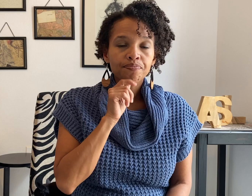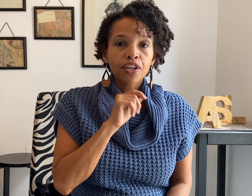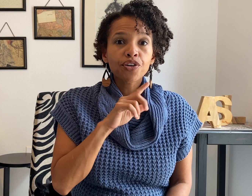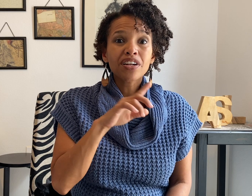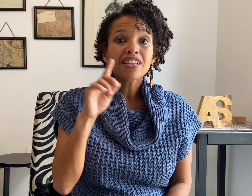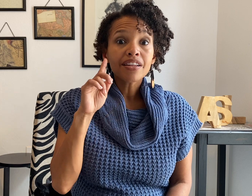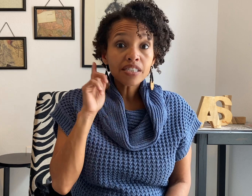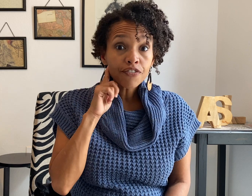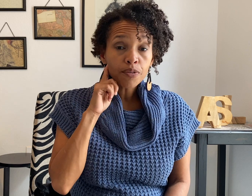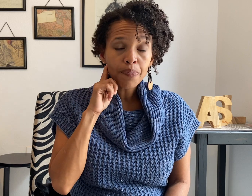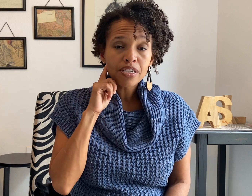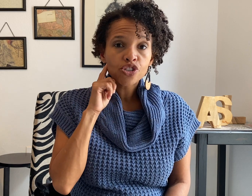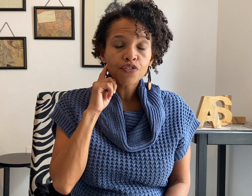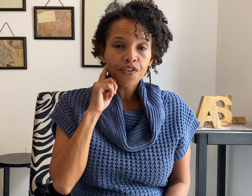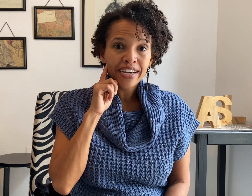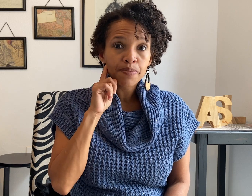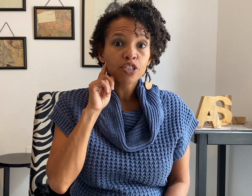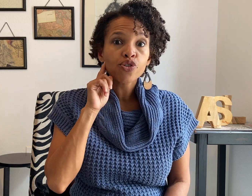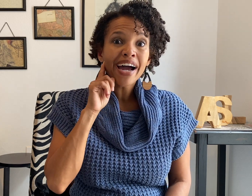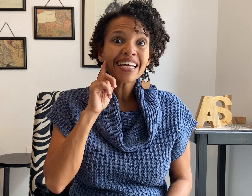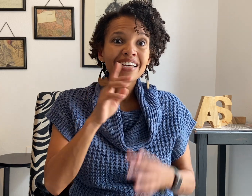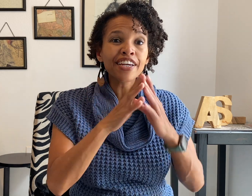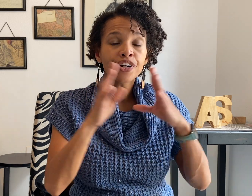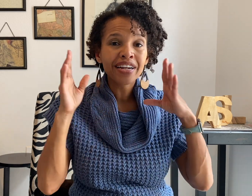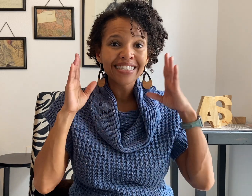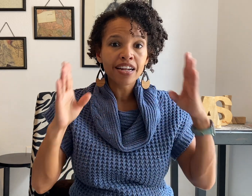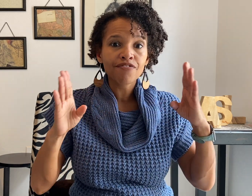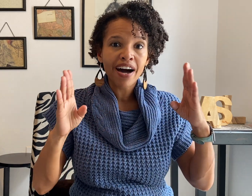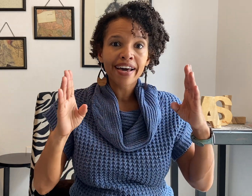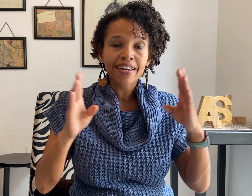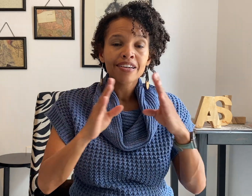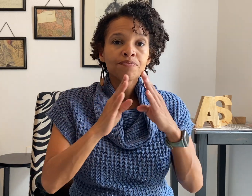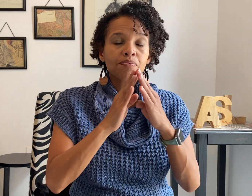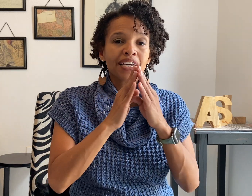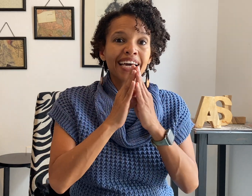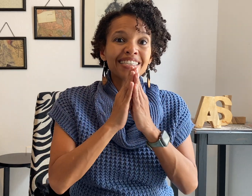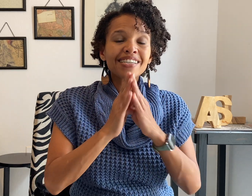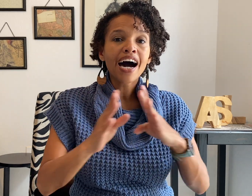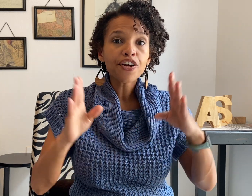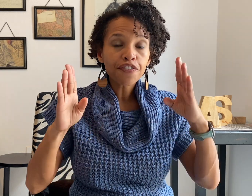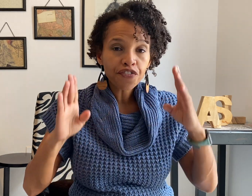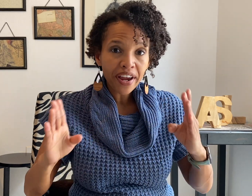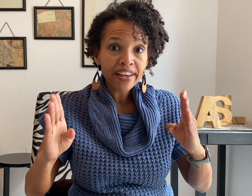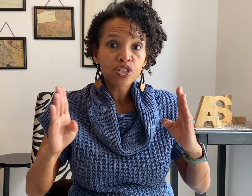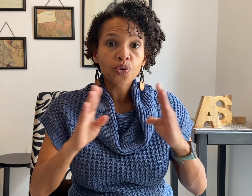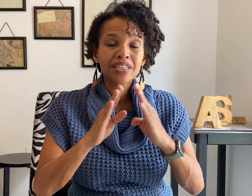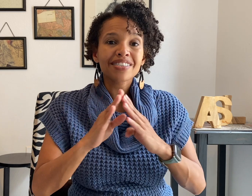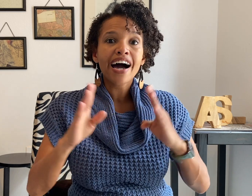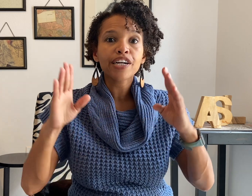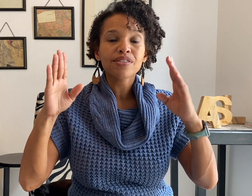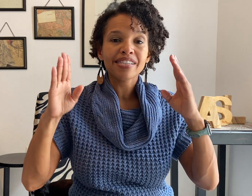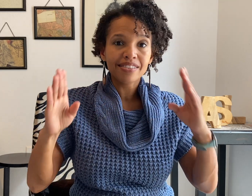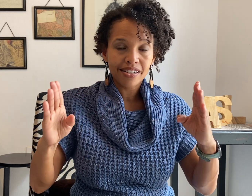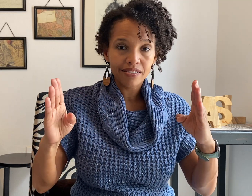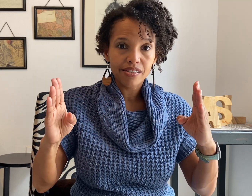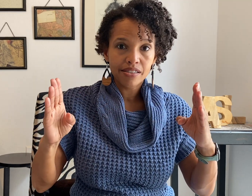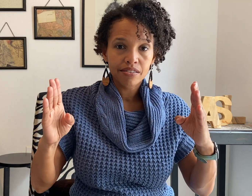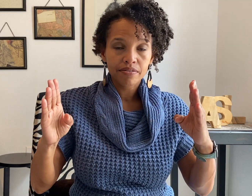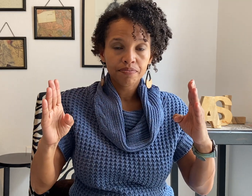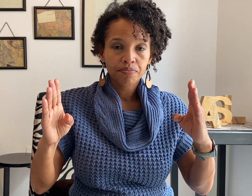You're going to listen for the prepositional phrase, but try to hear and identify an entire phrase or an entire sentence.